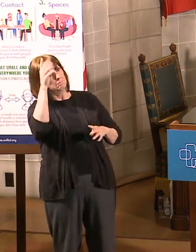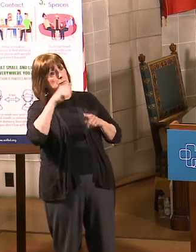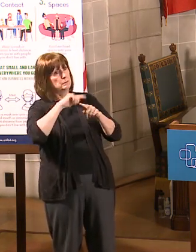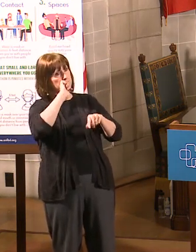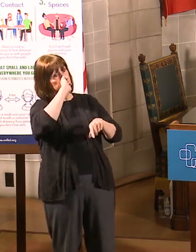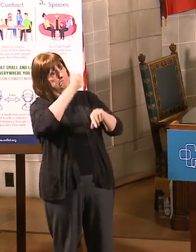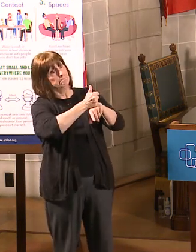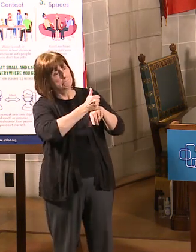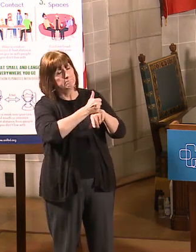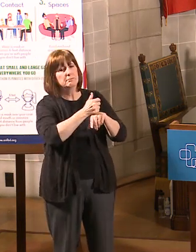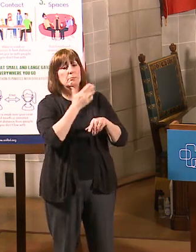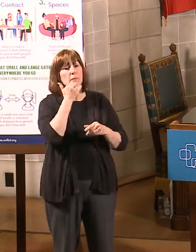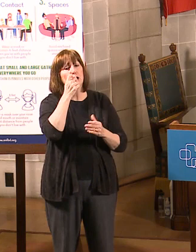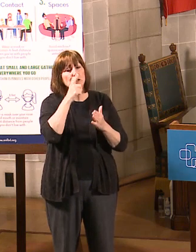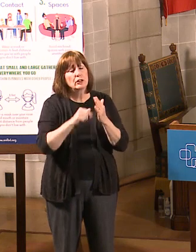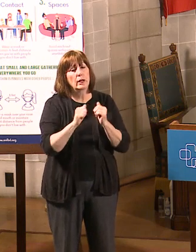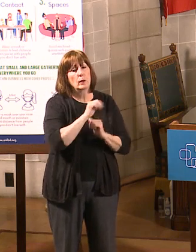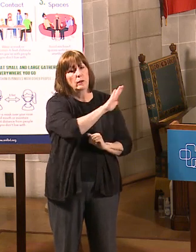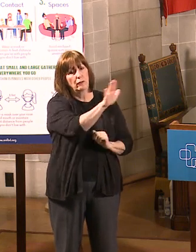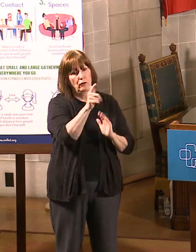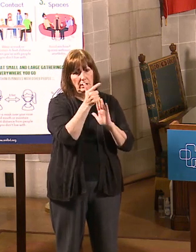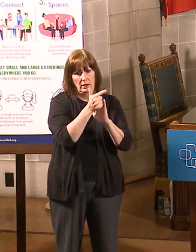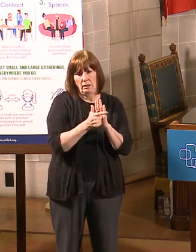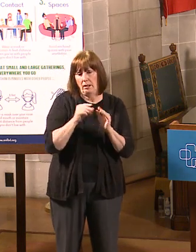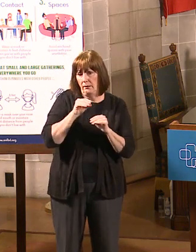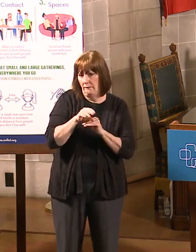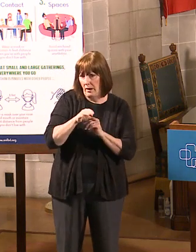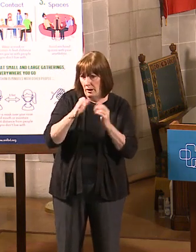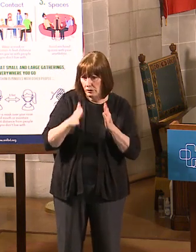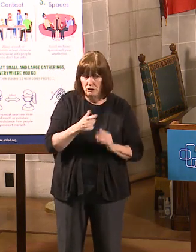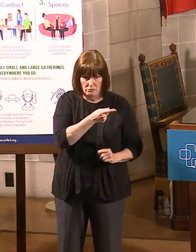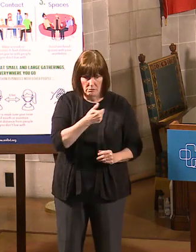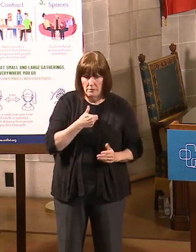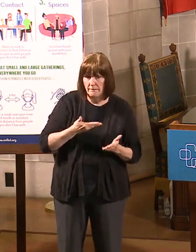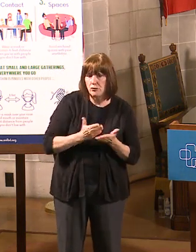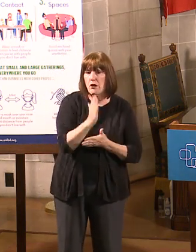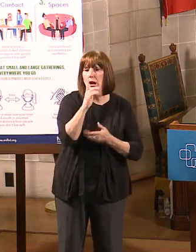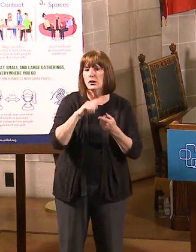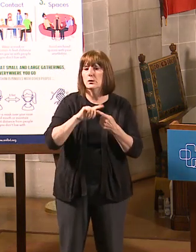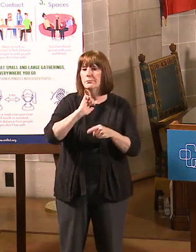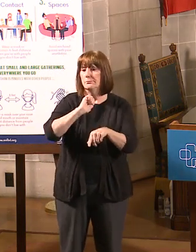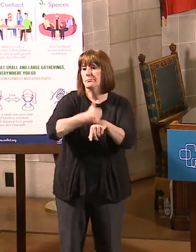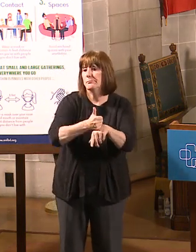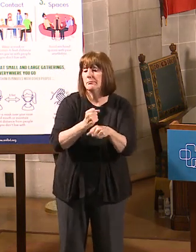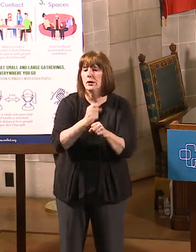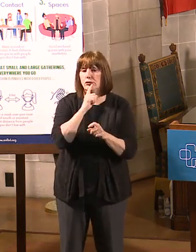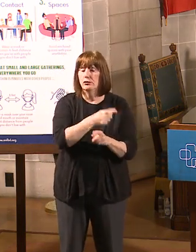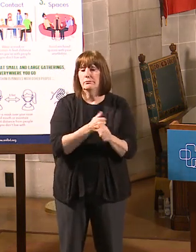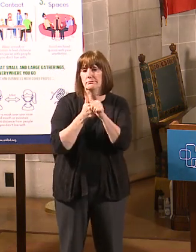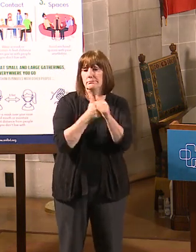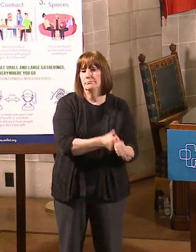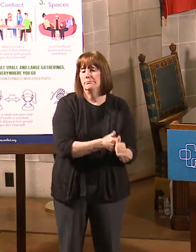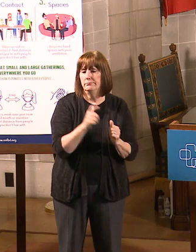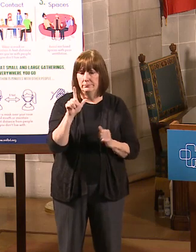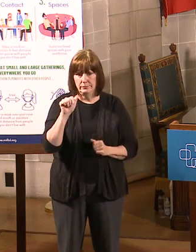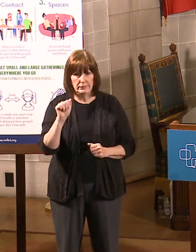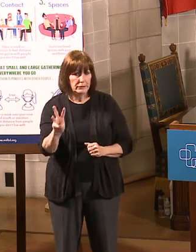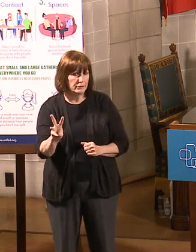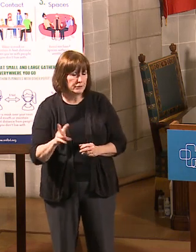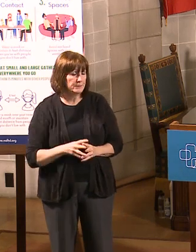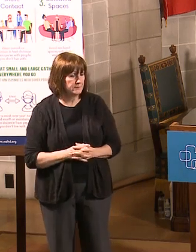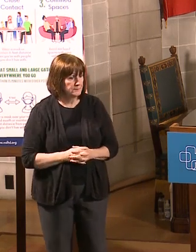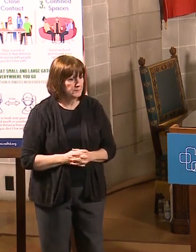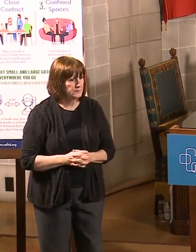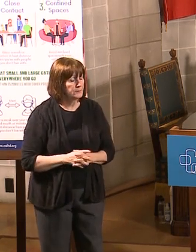their legal advisors with regard to their ability to do that, to make sure they're staying in compliance with the law.